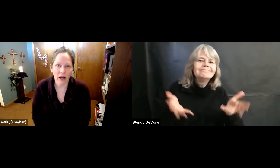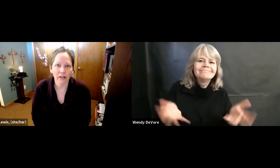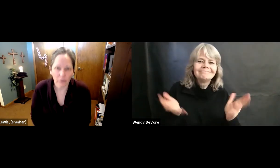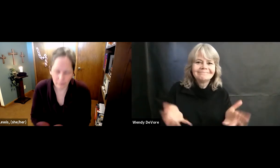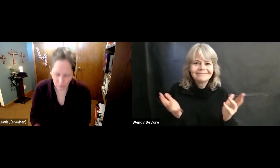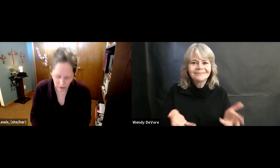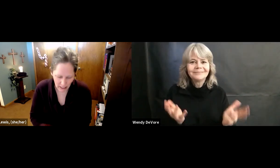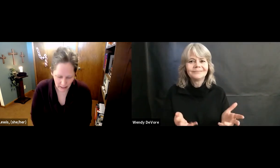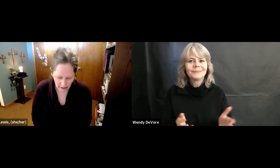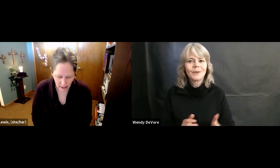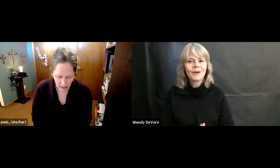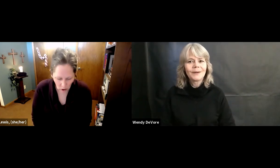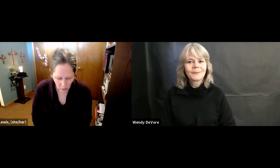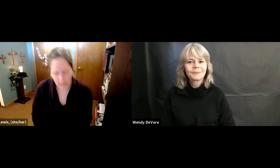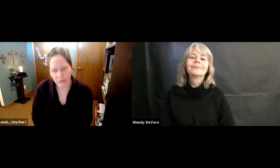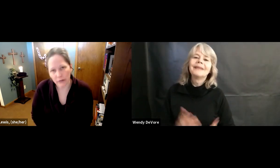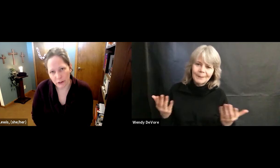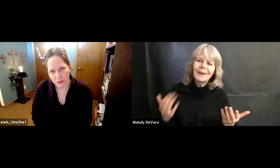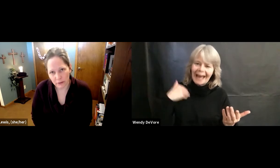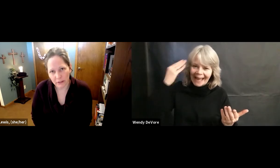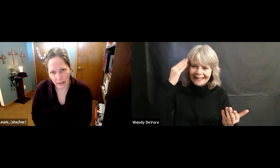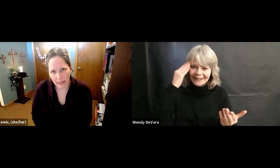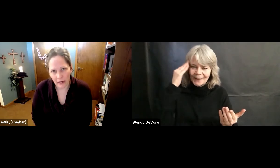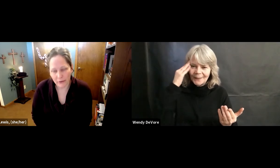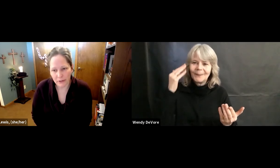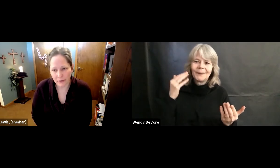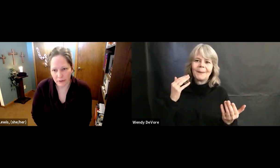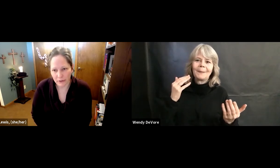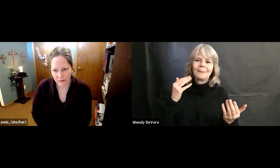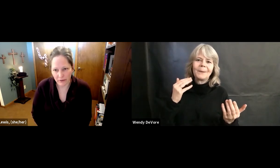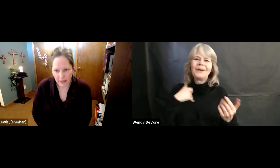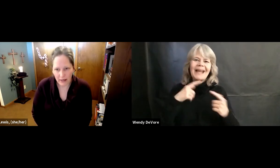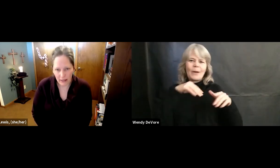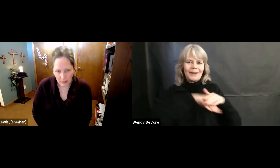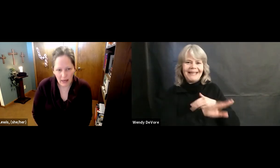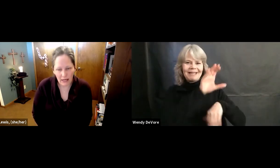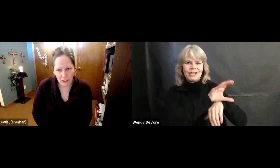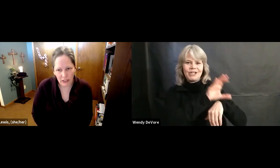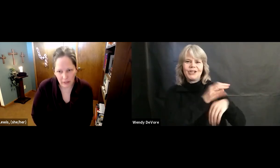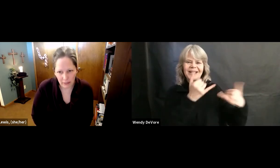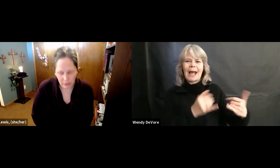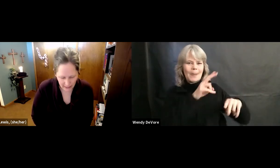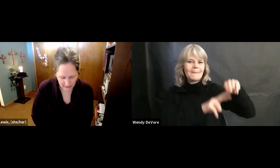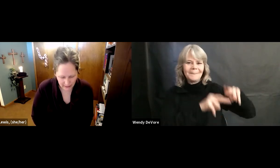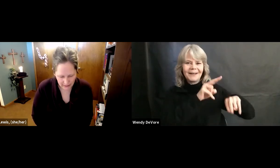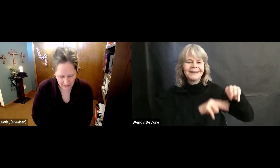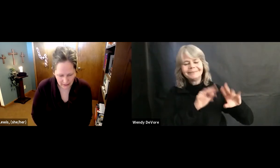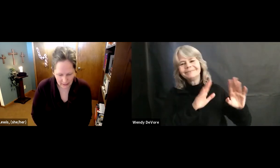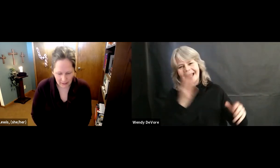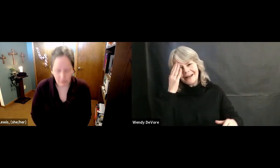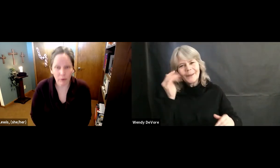Now, I know we're not going into our church building right now, so it's sort of an imaginary